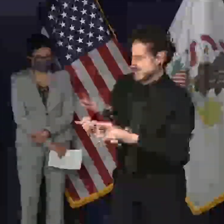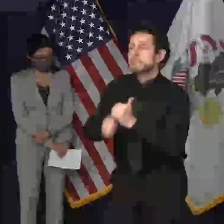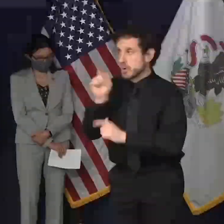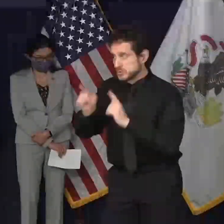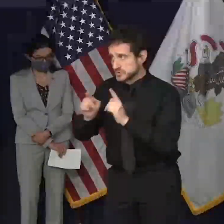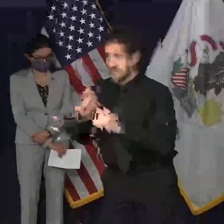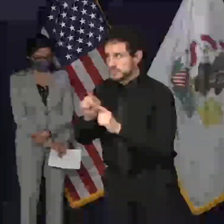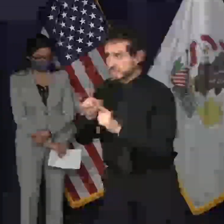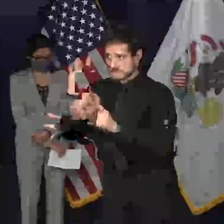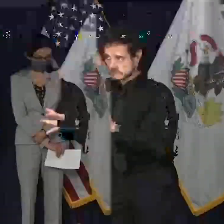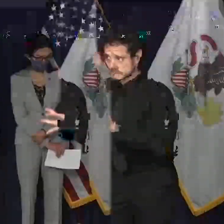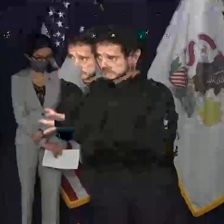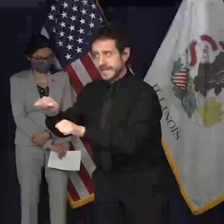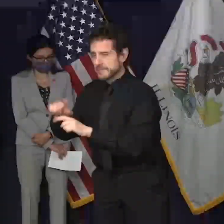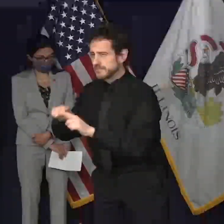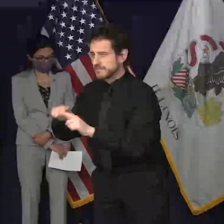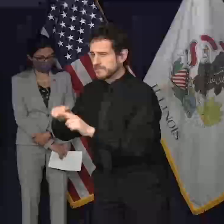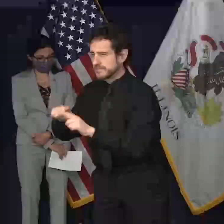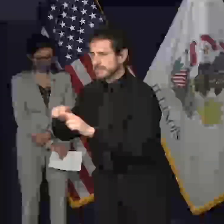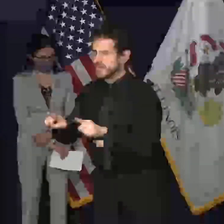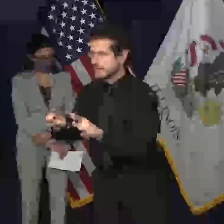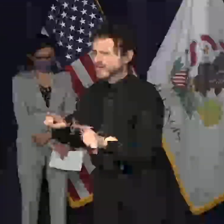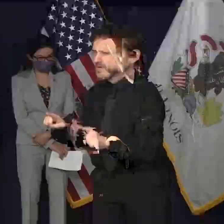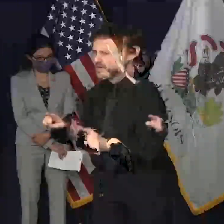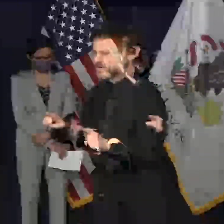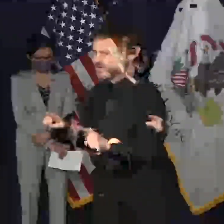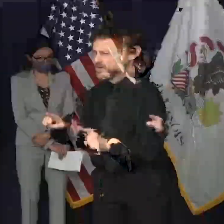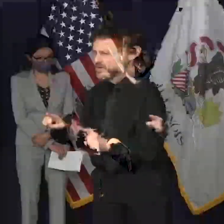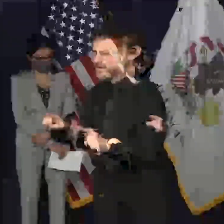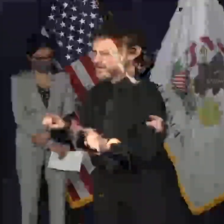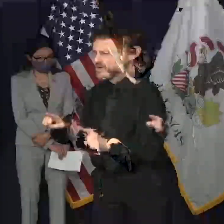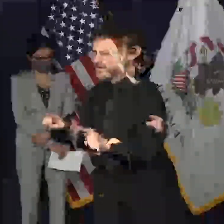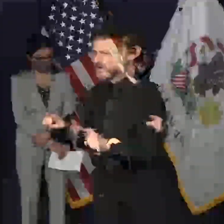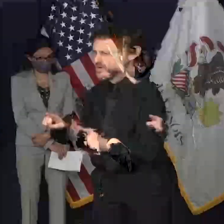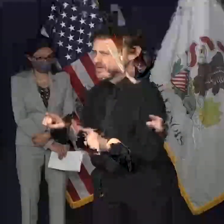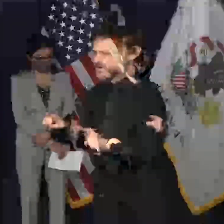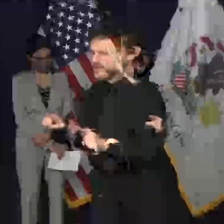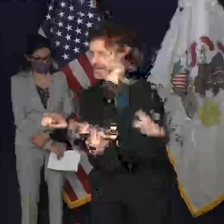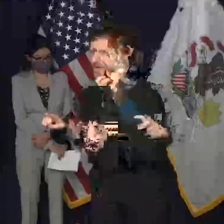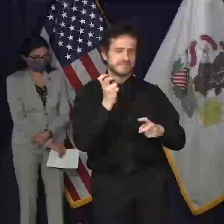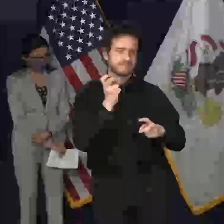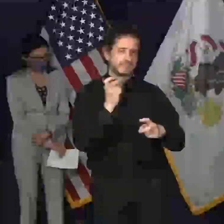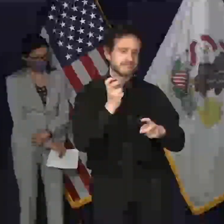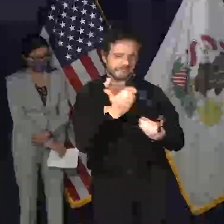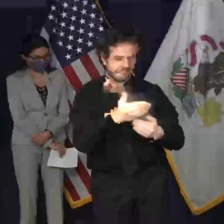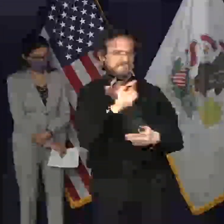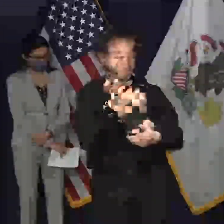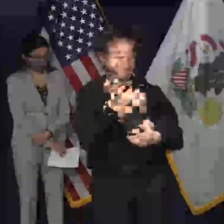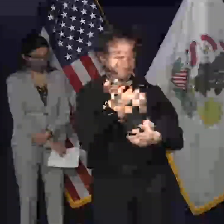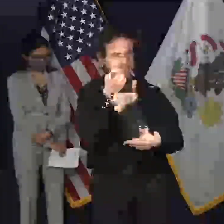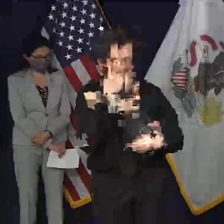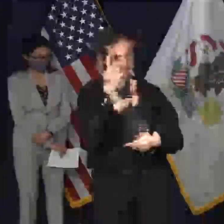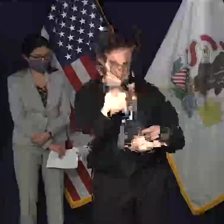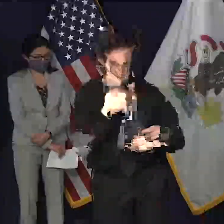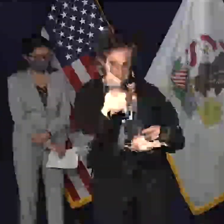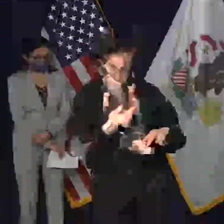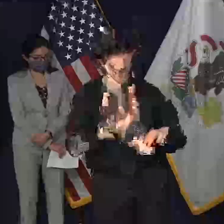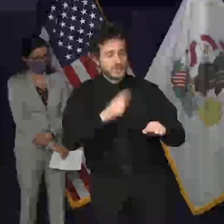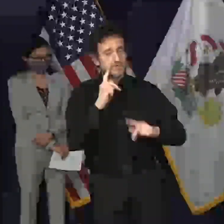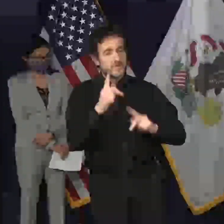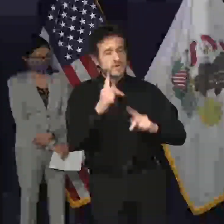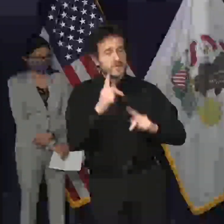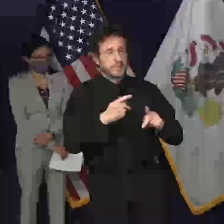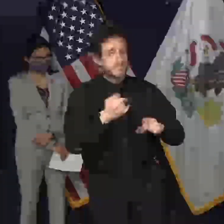any easier, I know. And so that's why we've increased so significantly the ability for people to call in. And I know that even that can